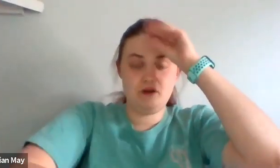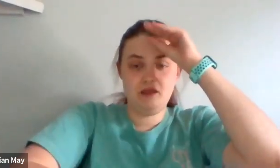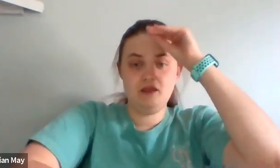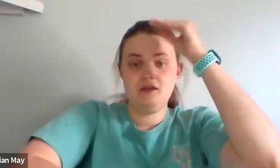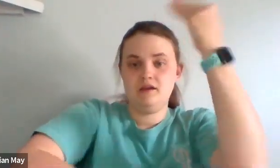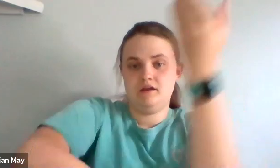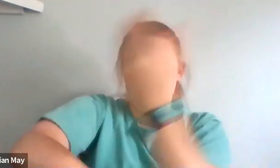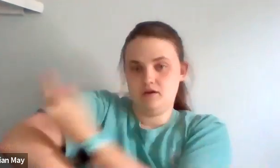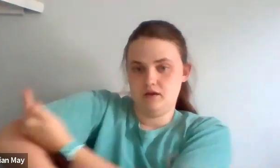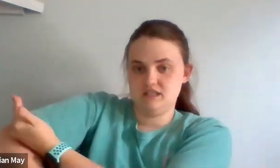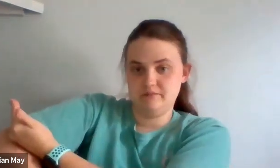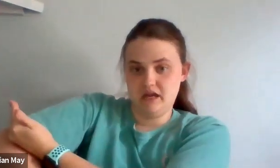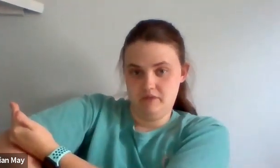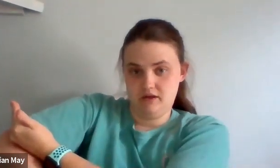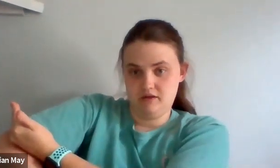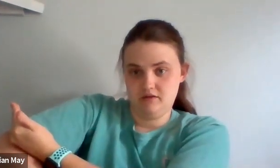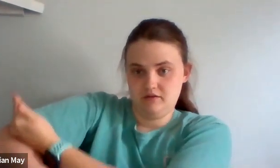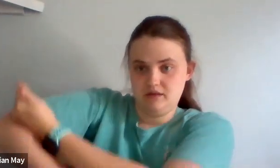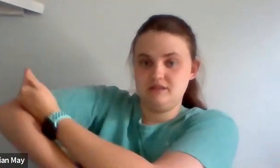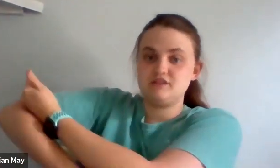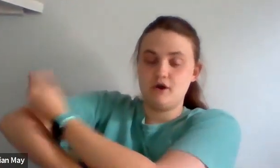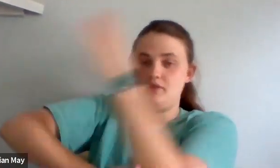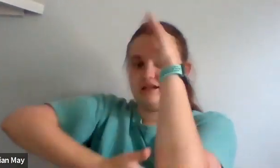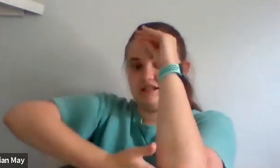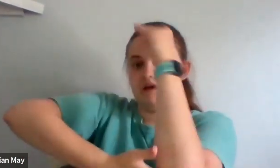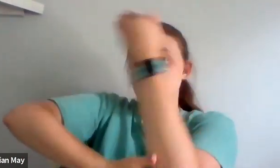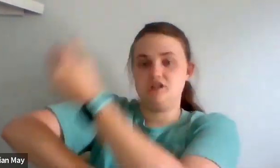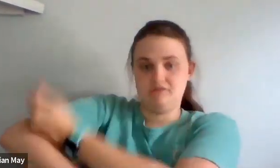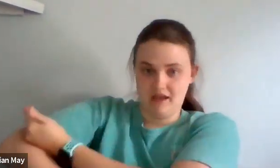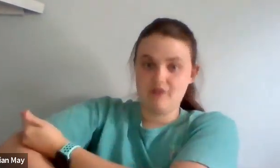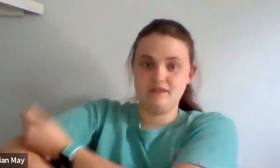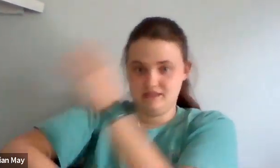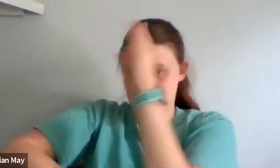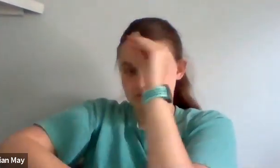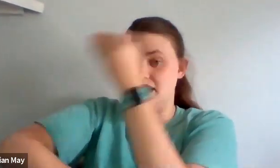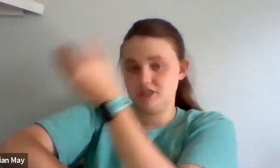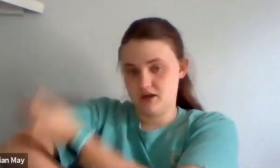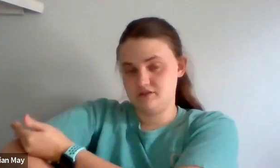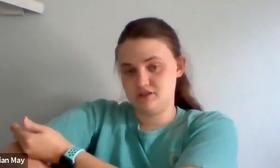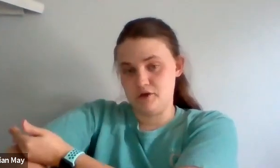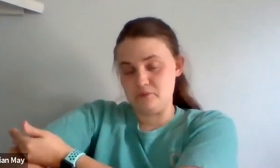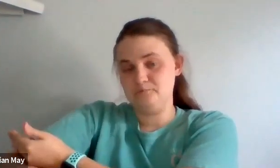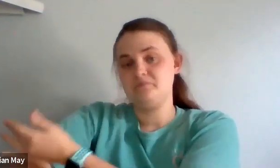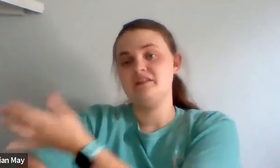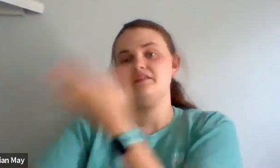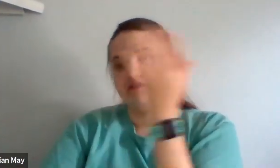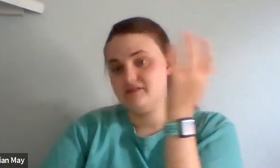boy into baby. And so that's like that motion of like, this is my child. So, and then